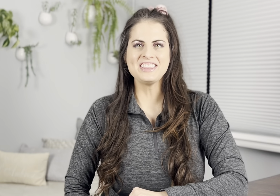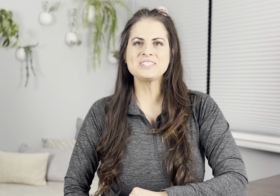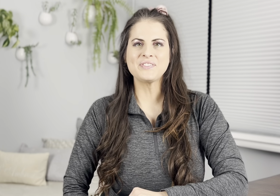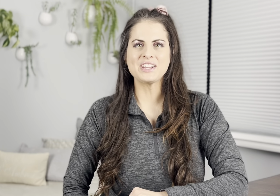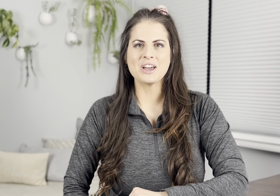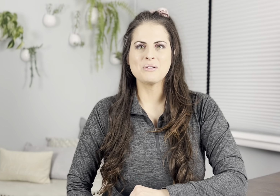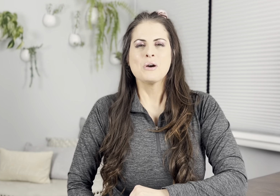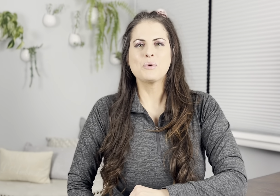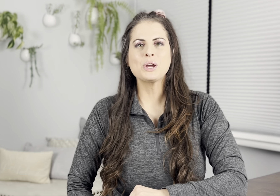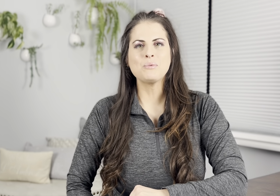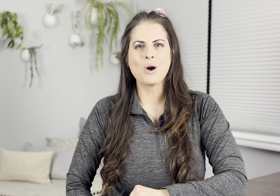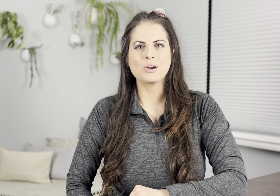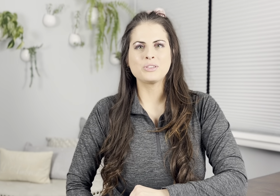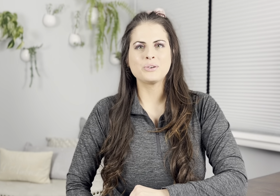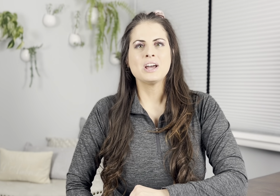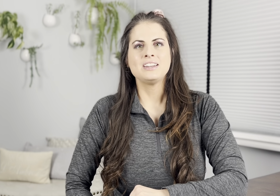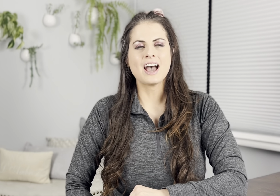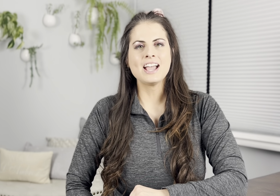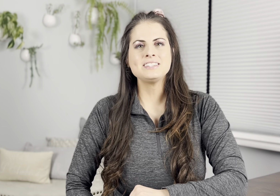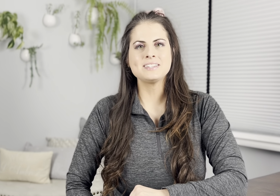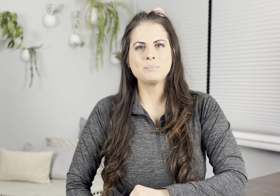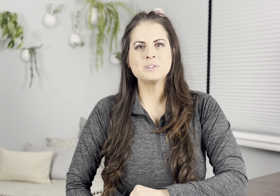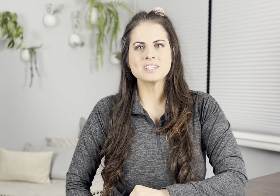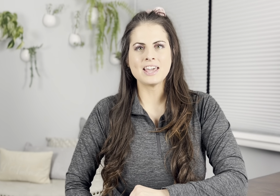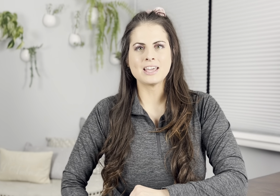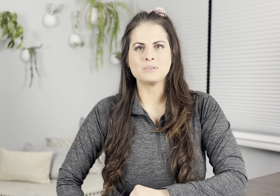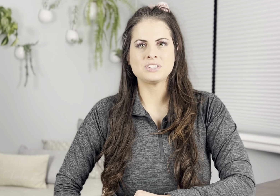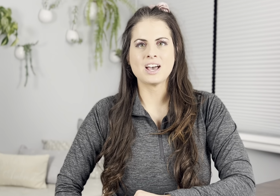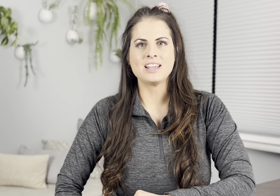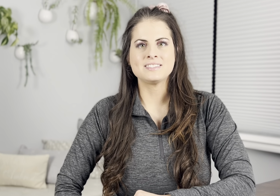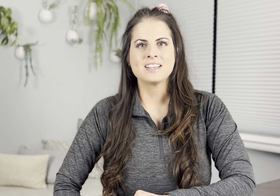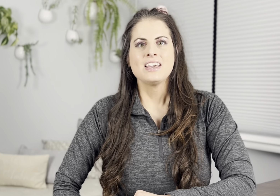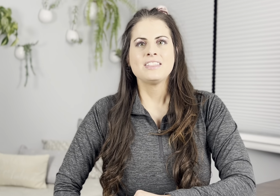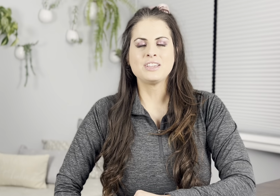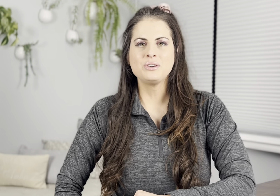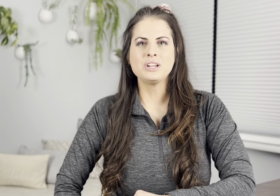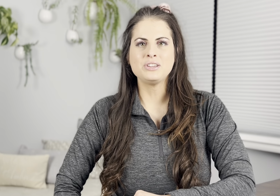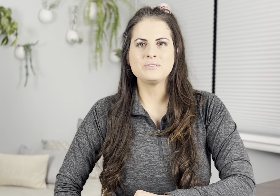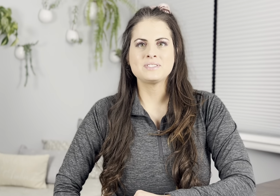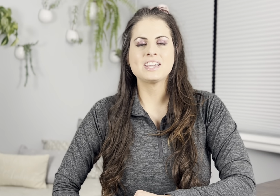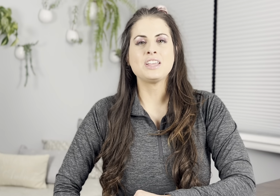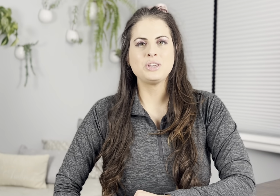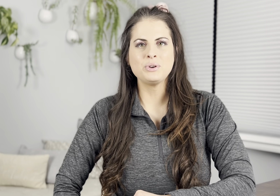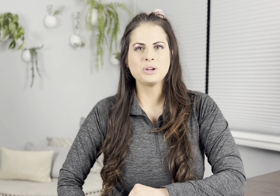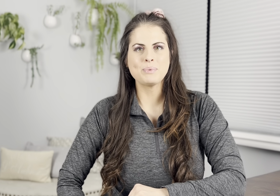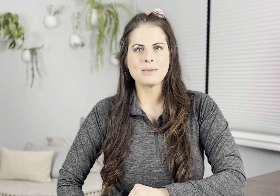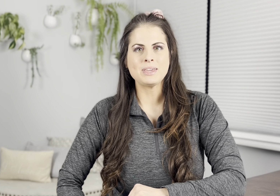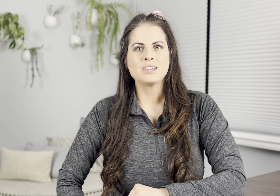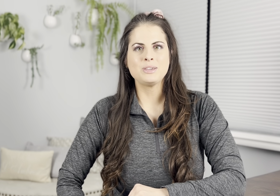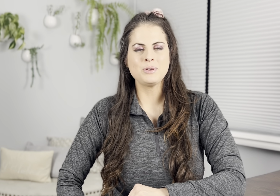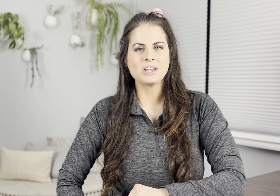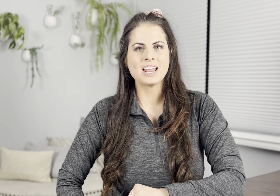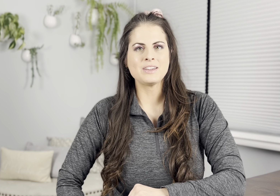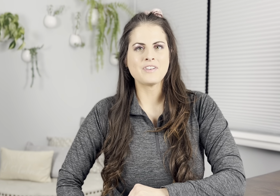In this video, we're going to walk through 9 simple sign language signs that you can use to get you and your baby communicating